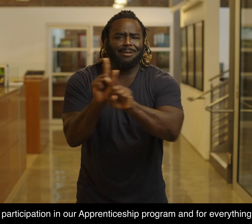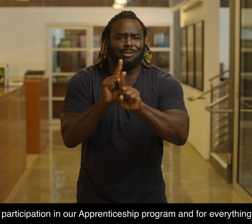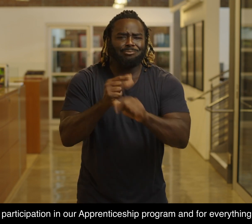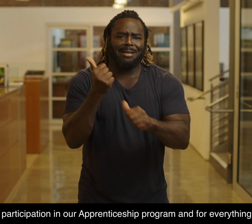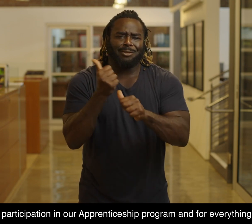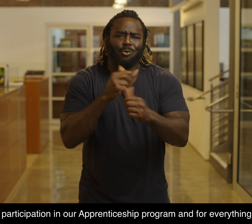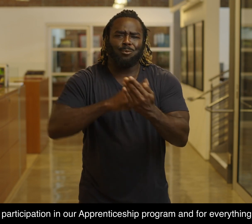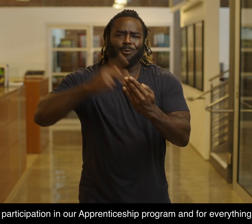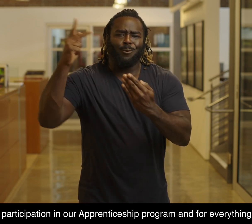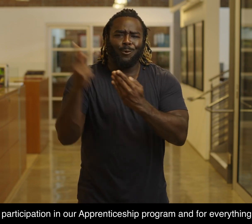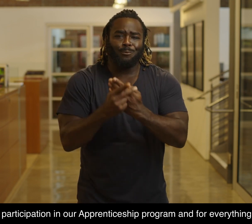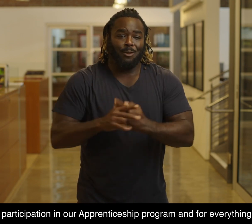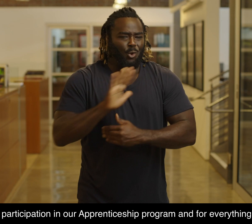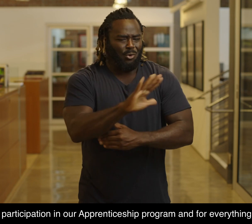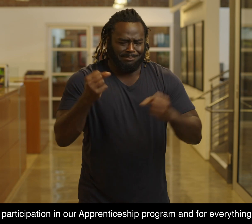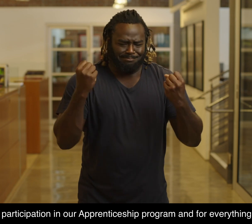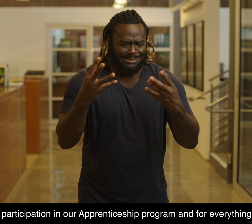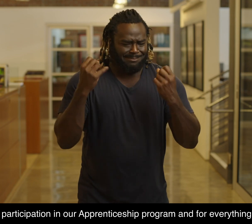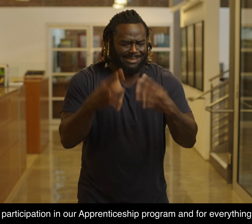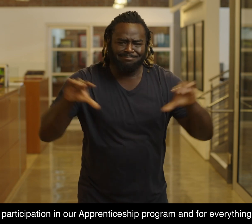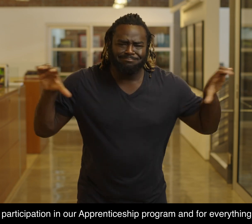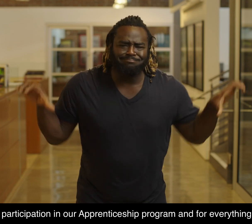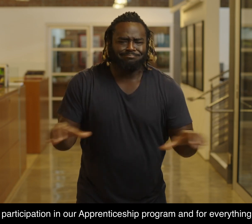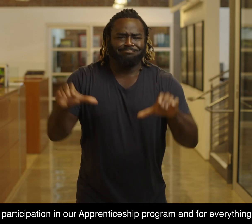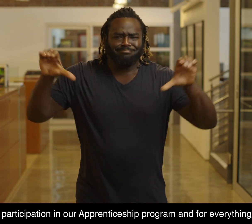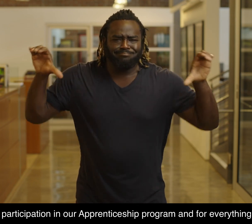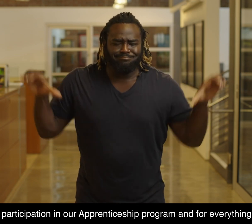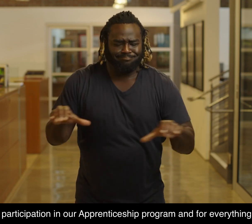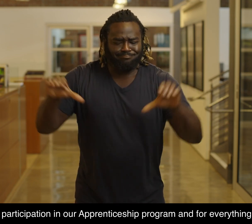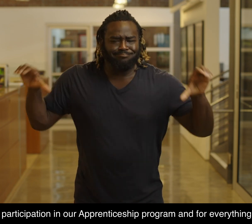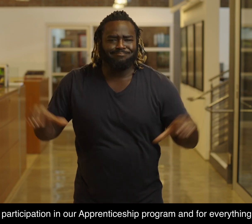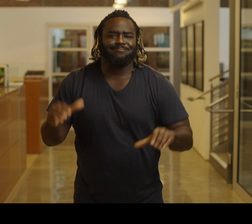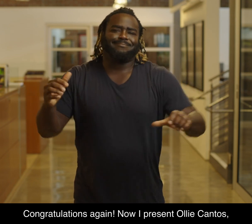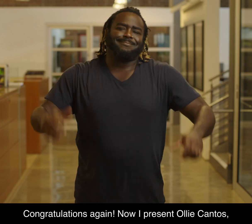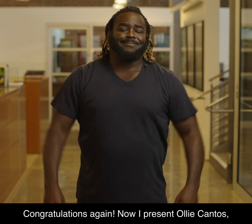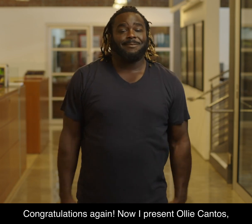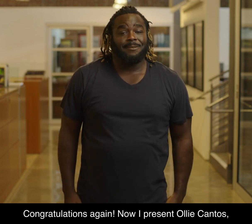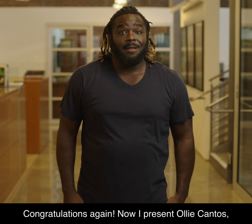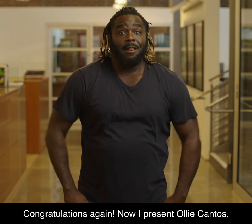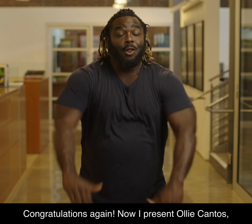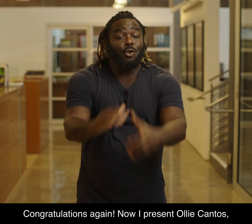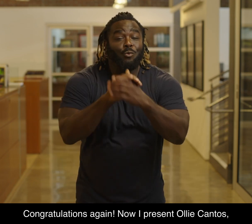our apprenticeship program and for everything you do.